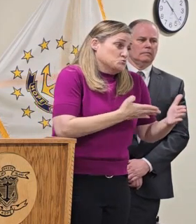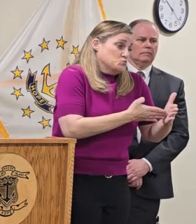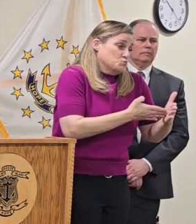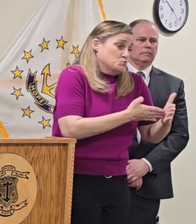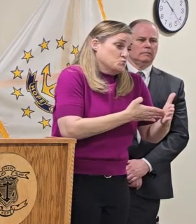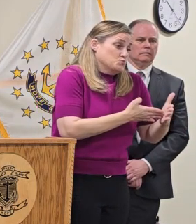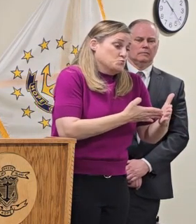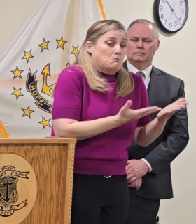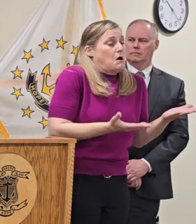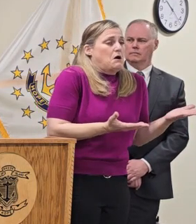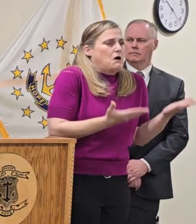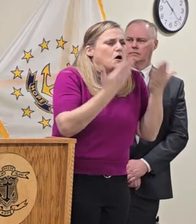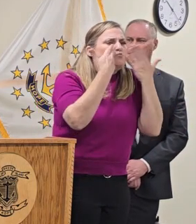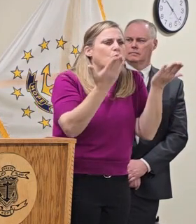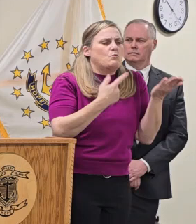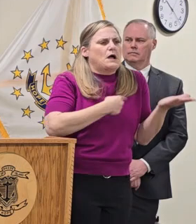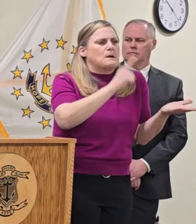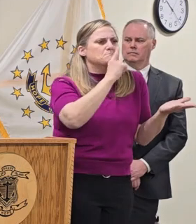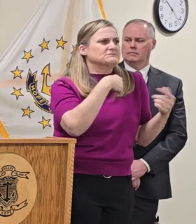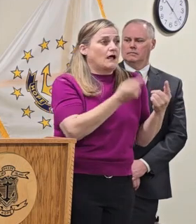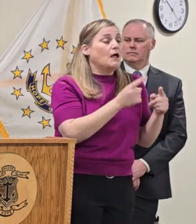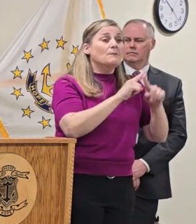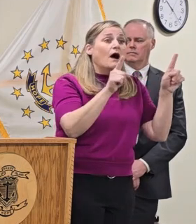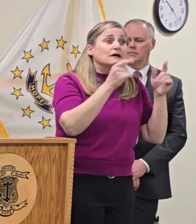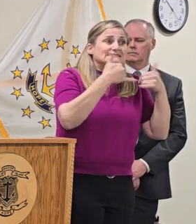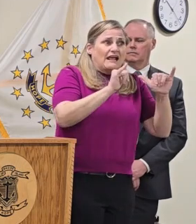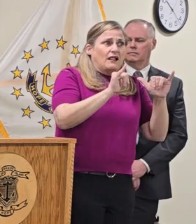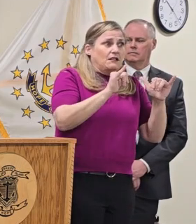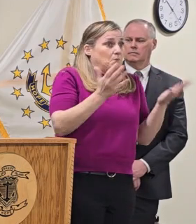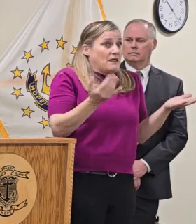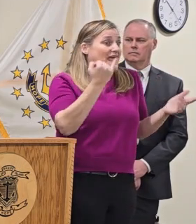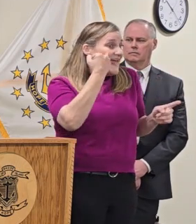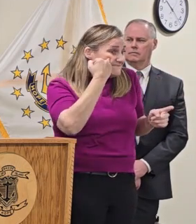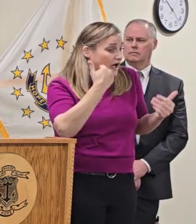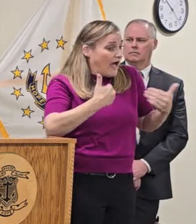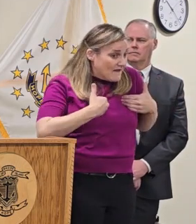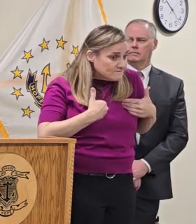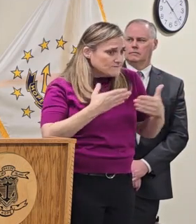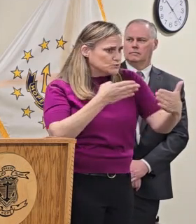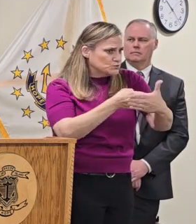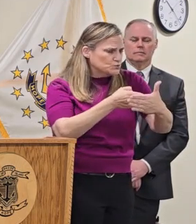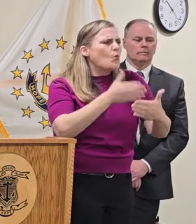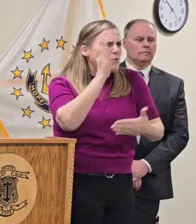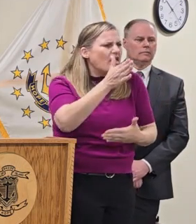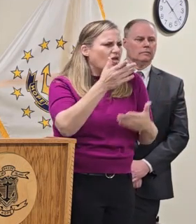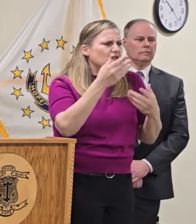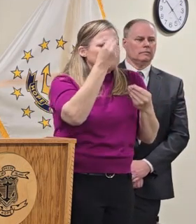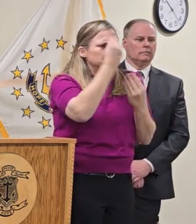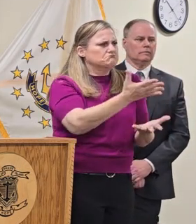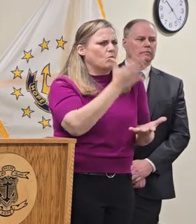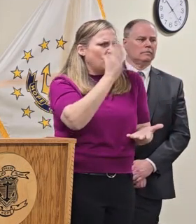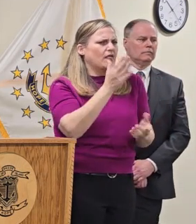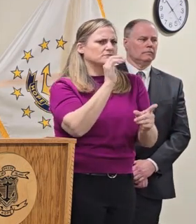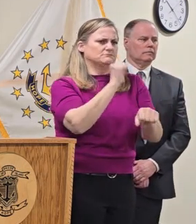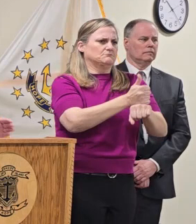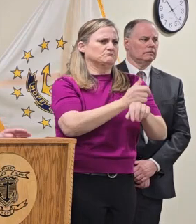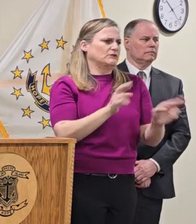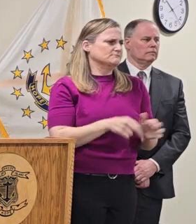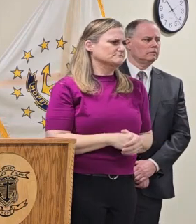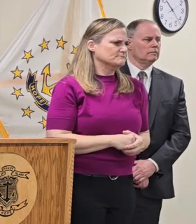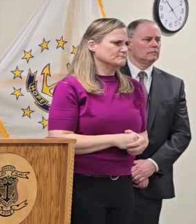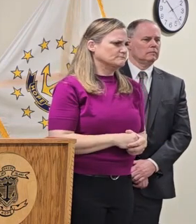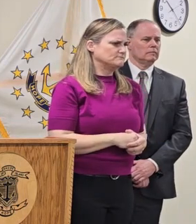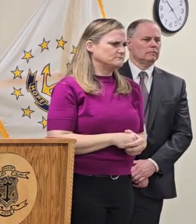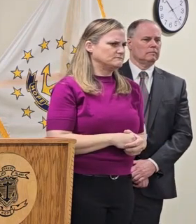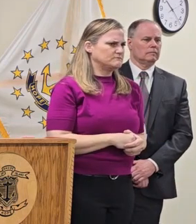and I certainly, certainly don't want to put time limits on it, because I really have not spoken, and not as John, to the people who have been